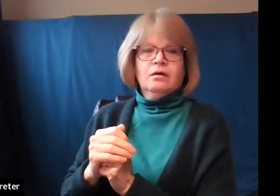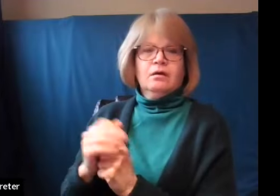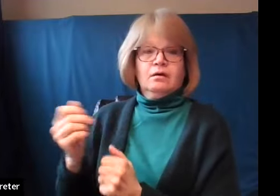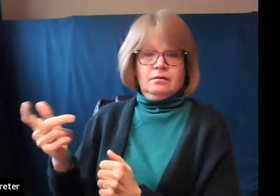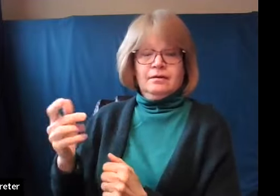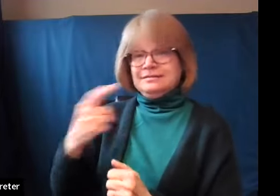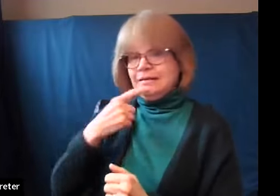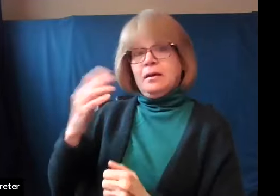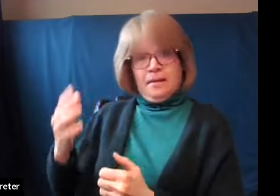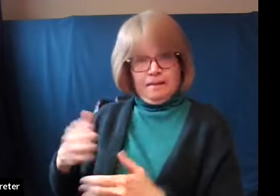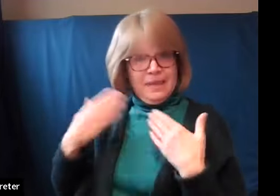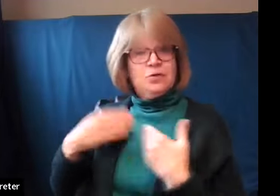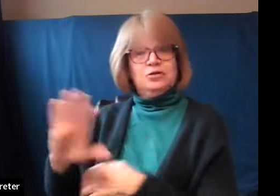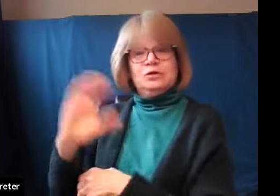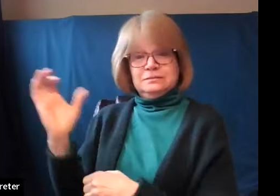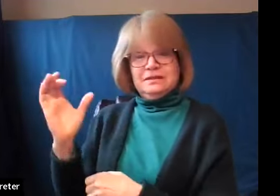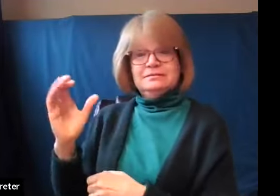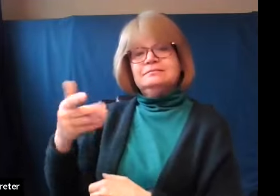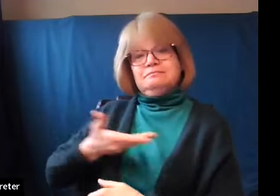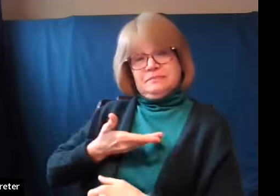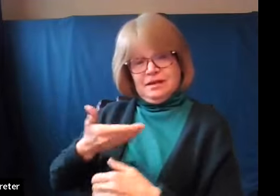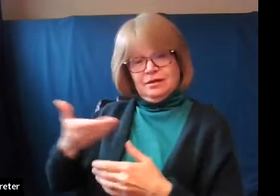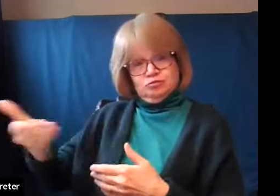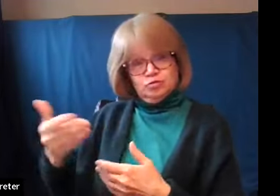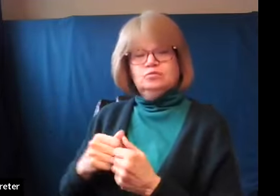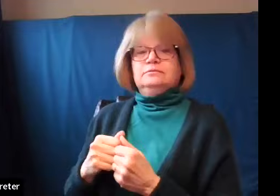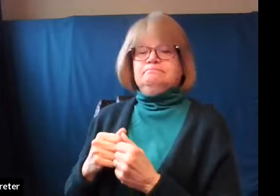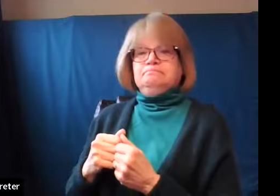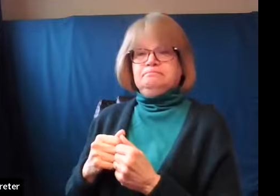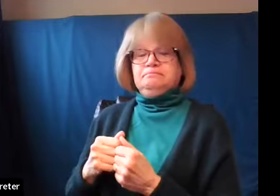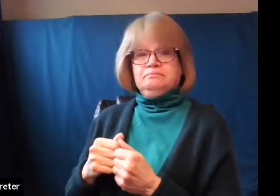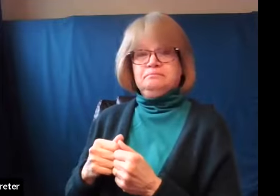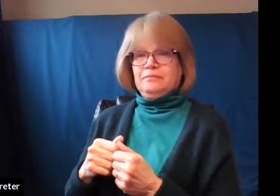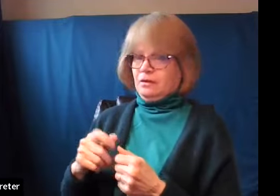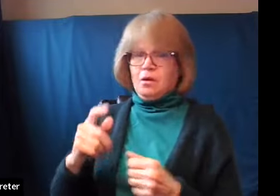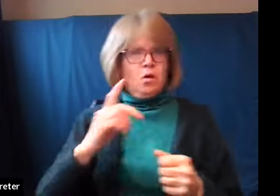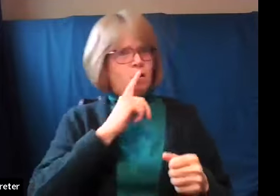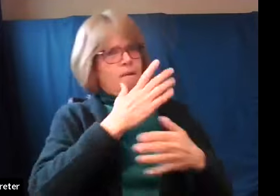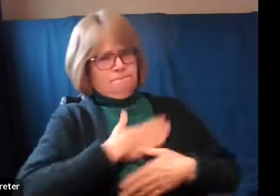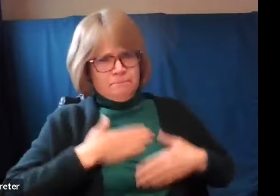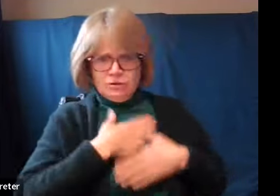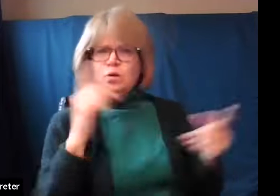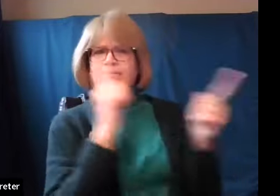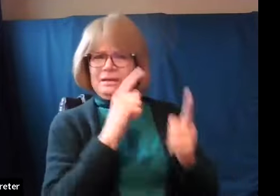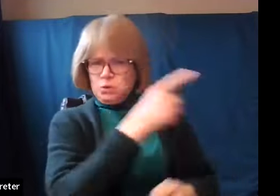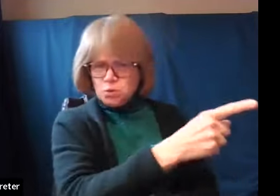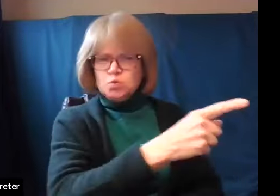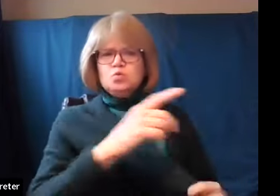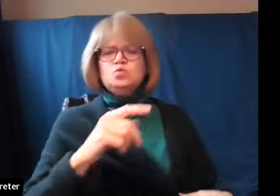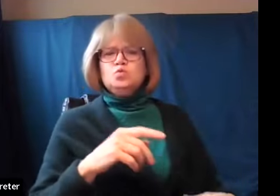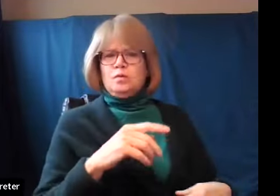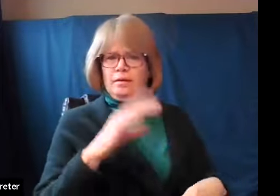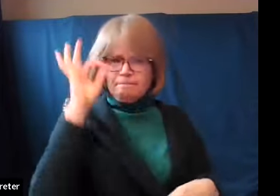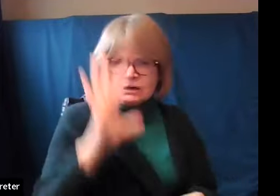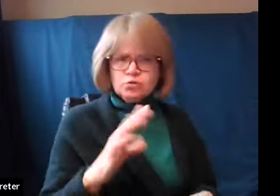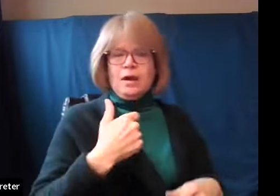own Merry Christmas, and introduced himself. "It's a genuine pleasure to meet you too, Reverend.